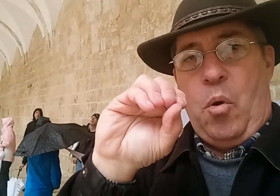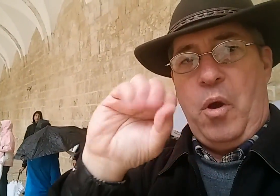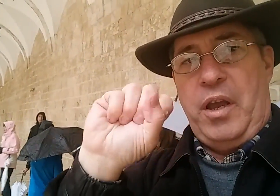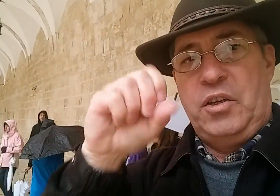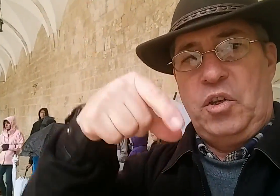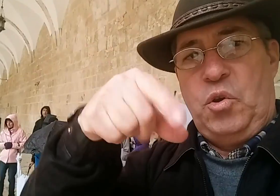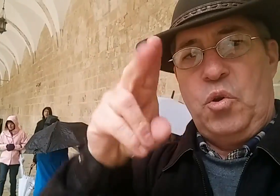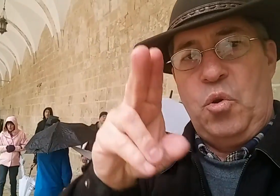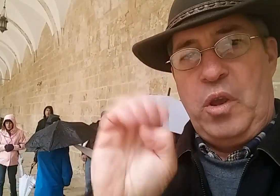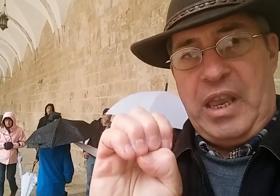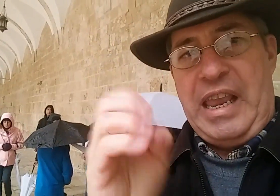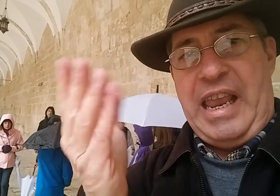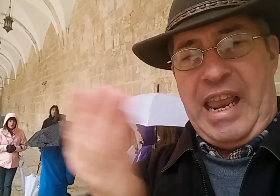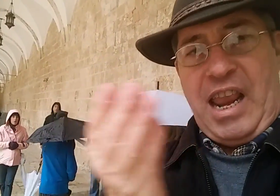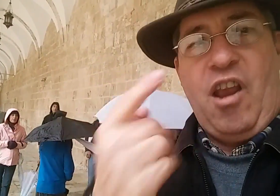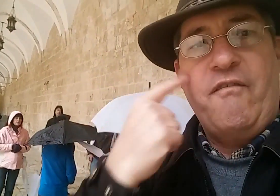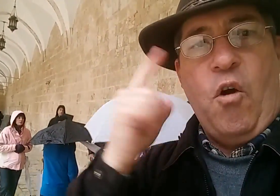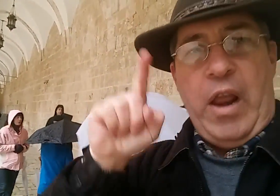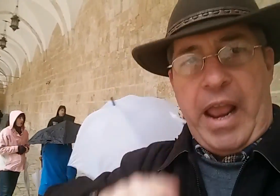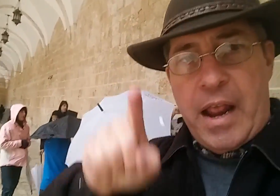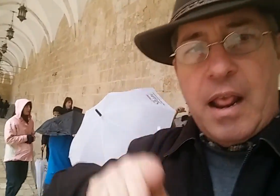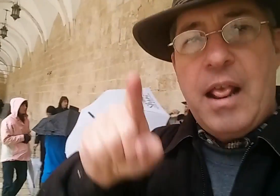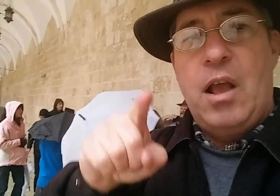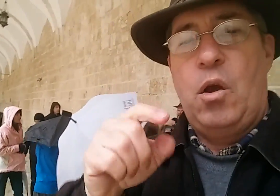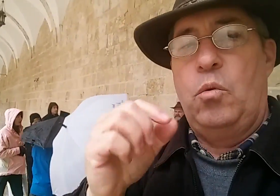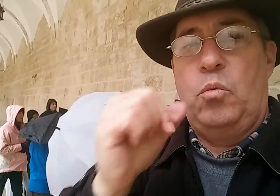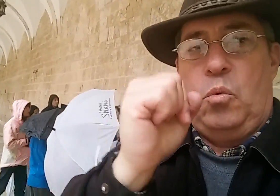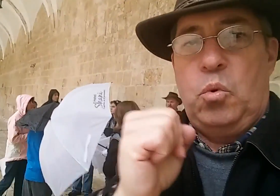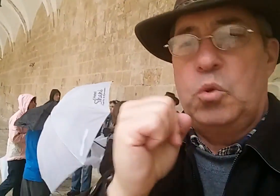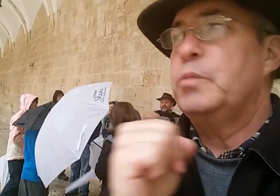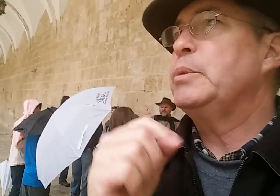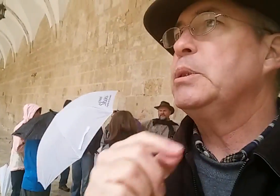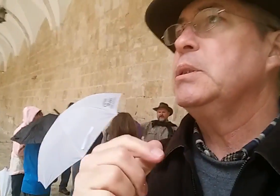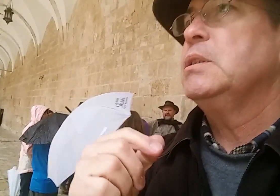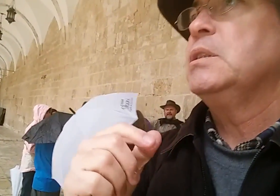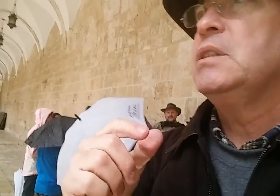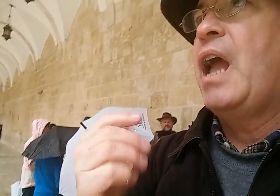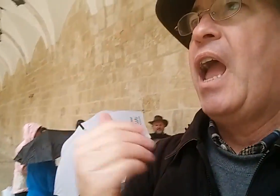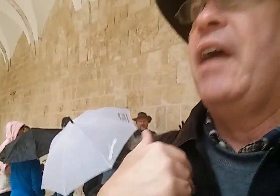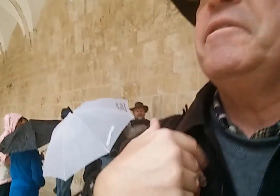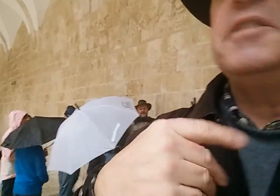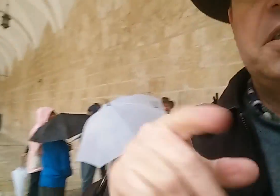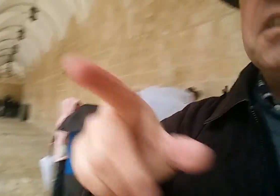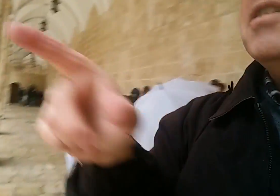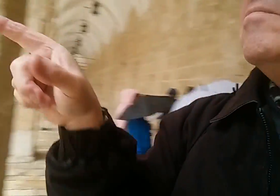bit. It's a mosque that is Muslim, a place where Muslims worship.